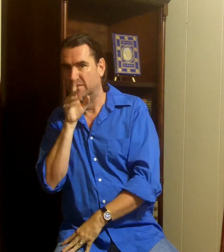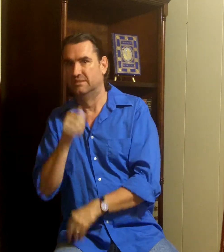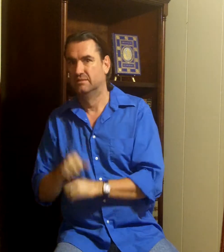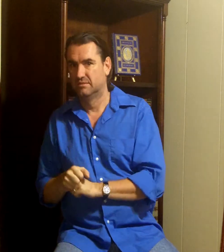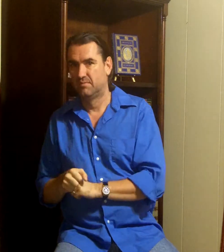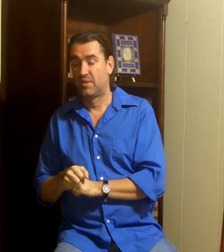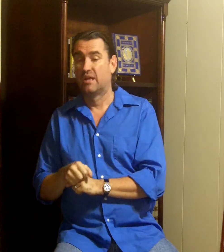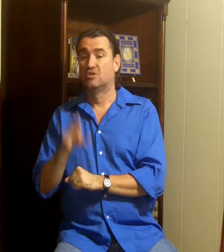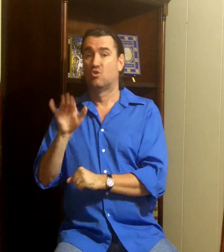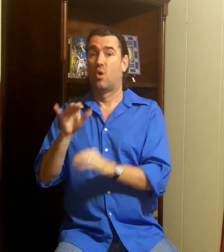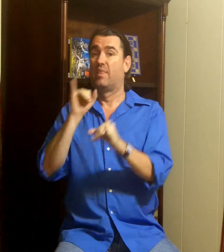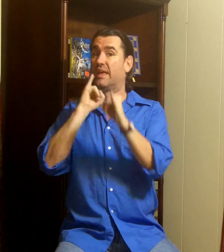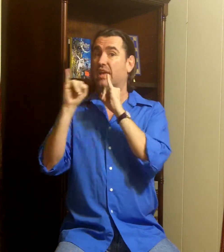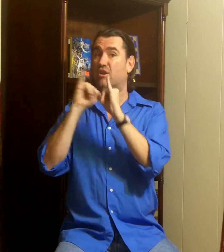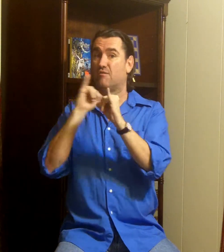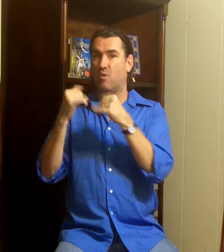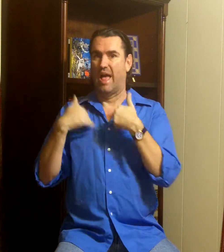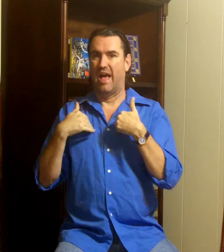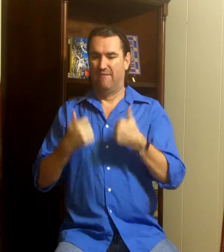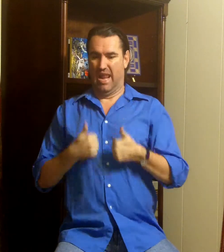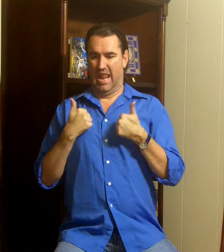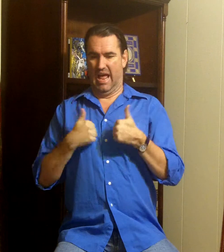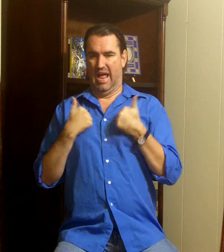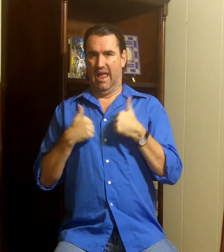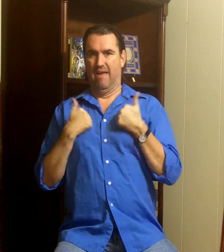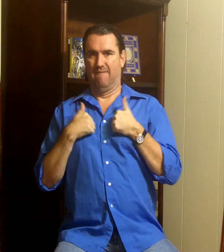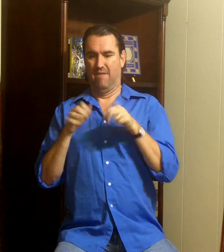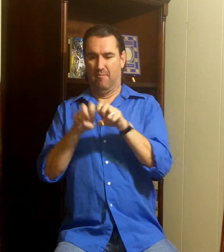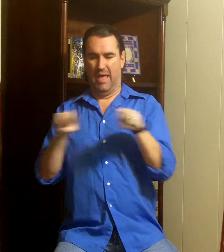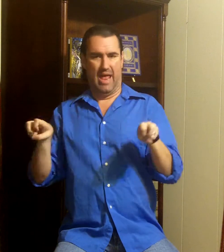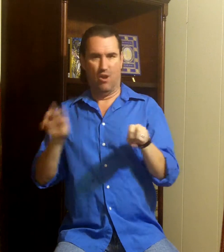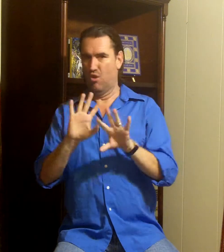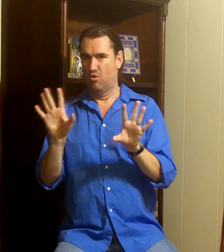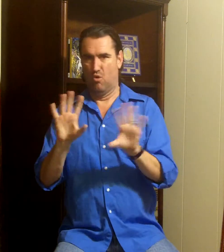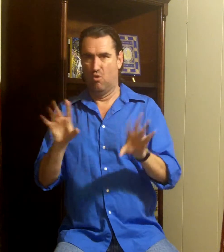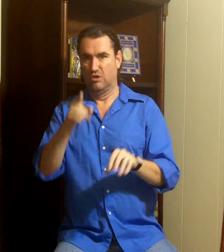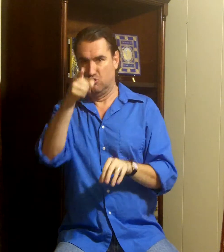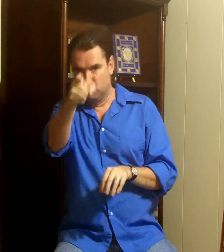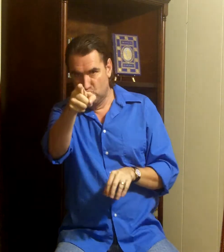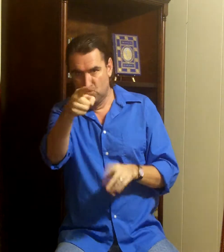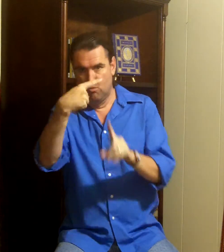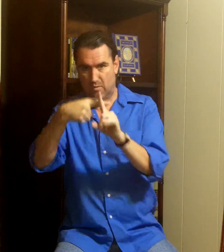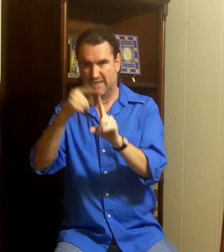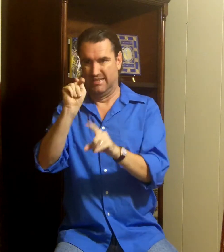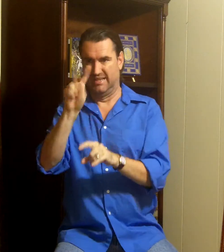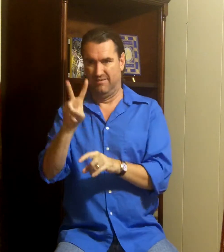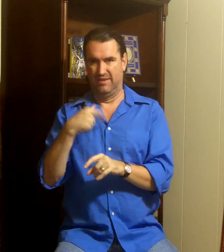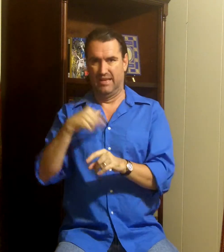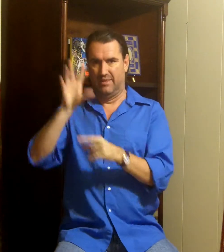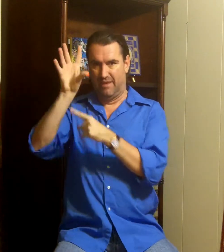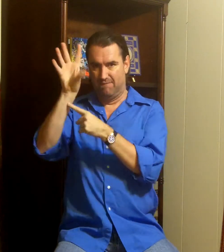is not done with a live panel. It's just you and a TV somewhere, and it'll be videotaped, and you'll